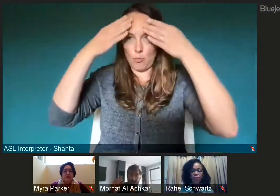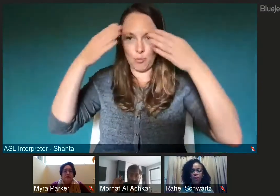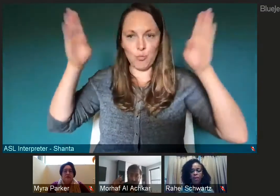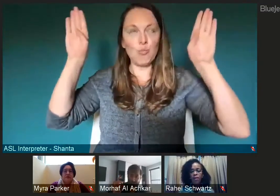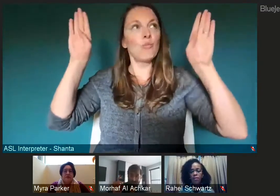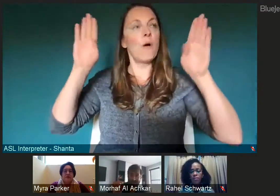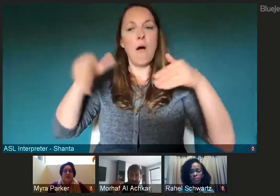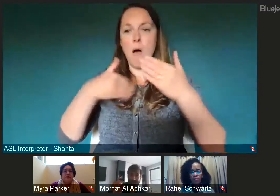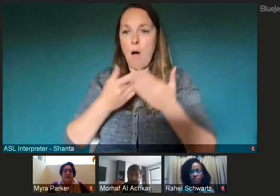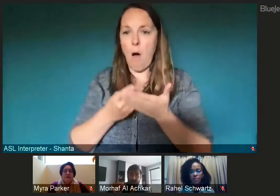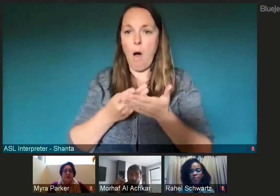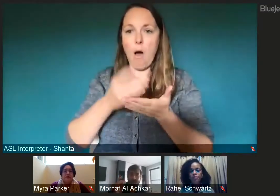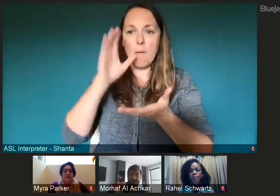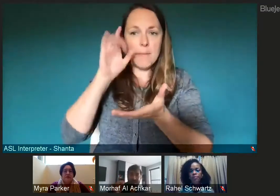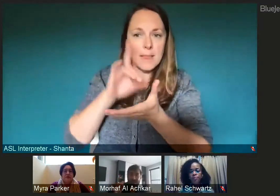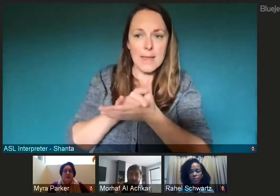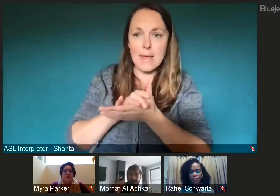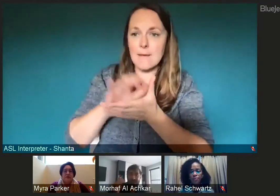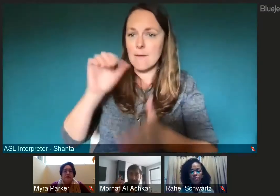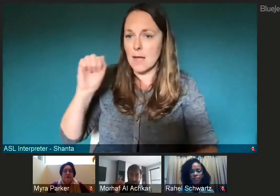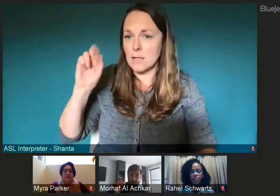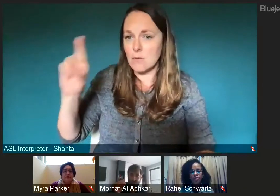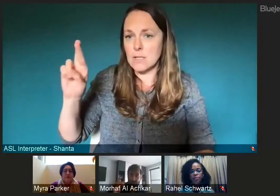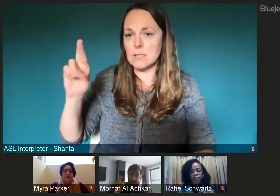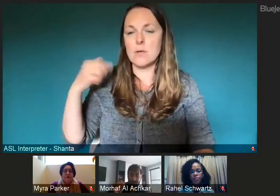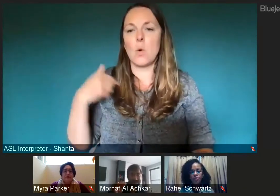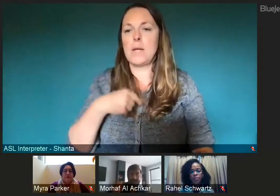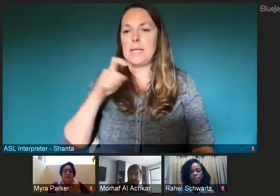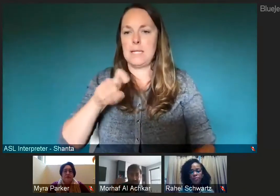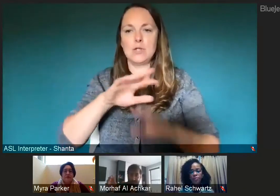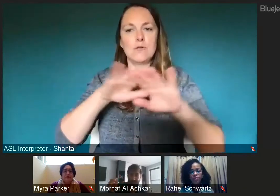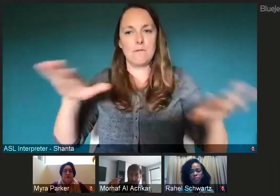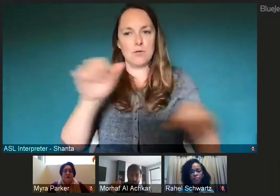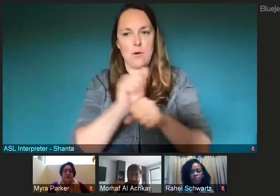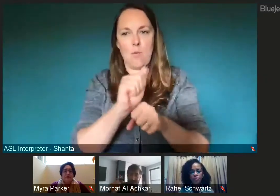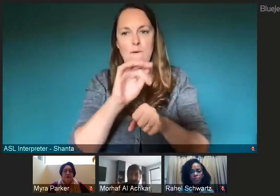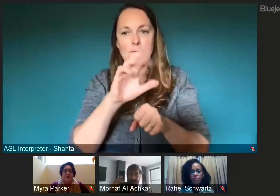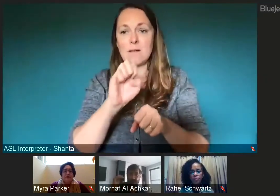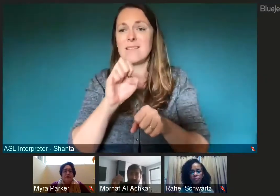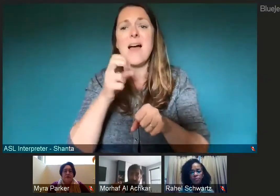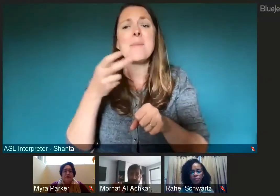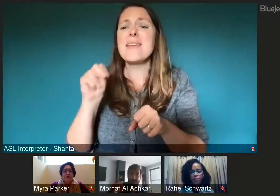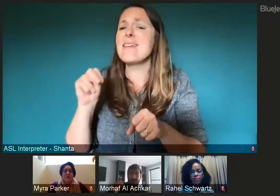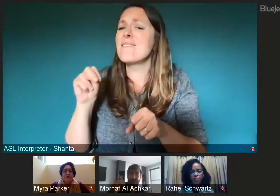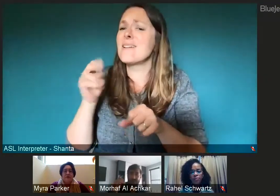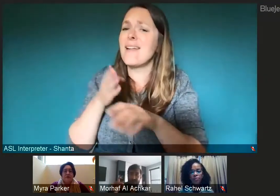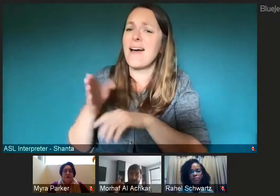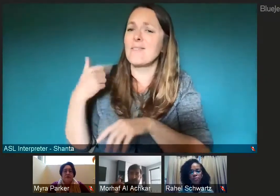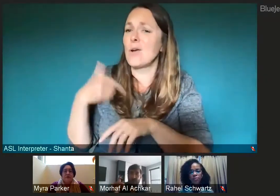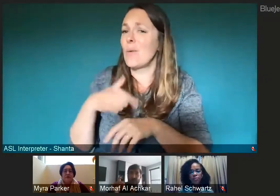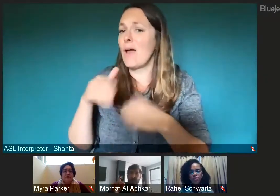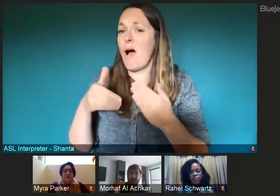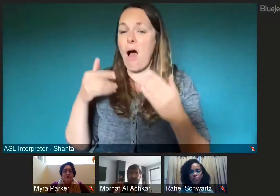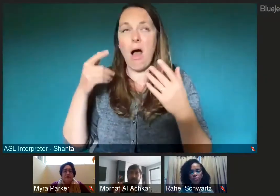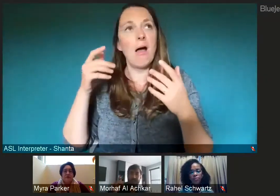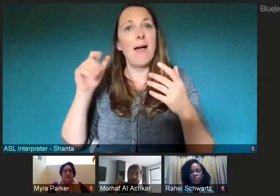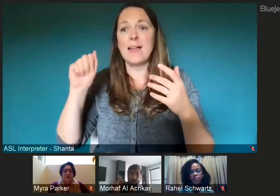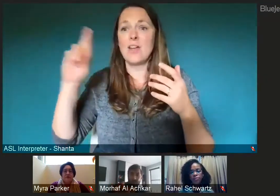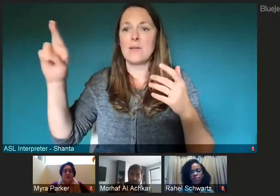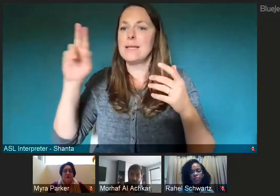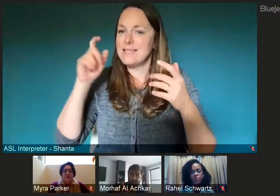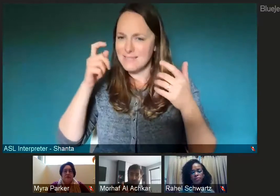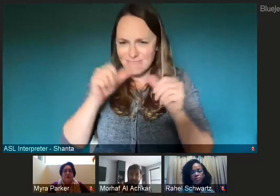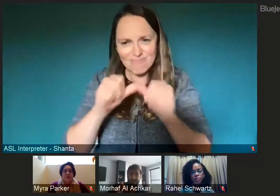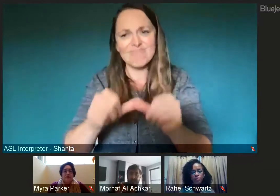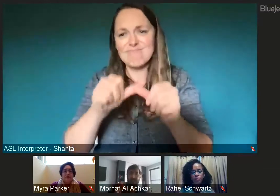are all anti-racist. We need to diversify our workforce. And even after that, we still need to continue to diversify our workforce,